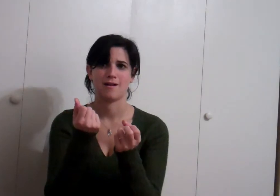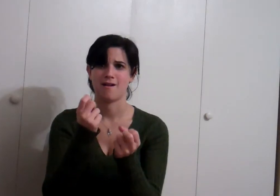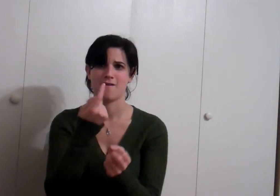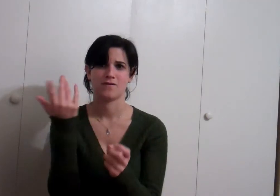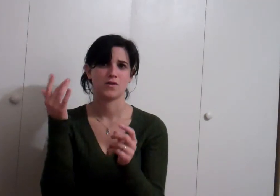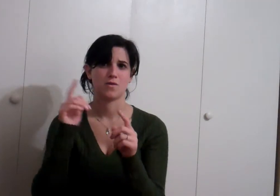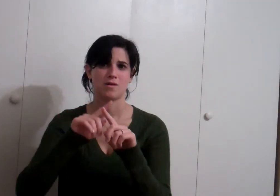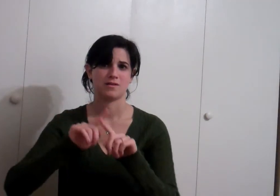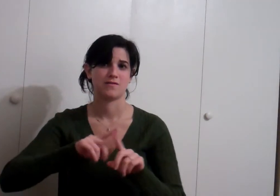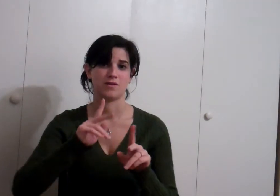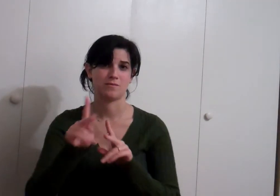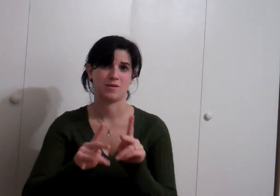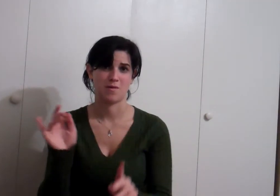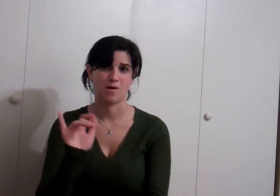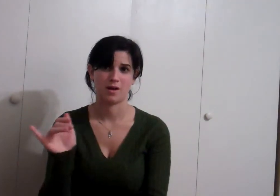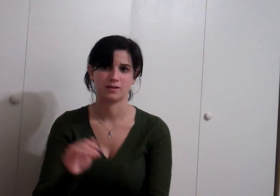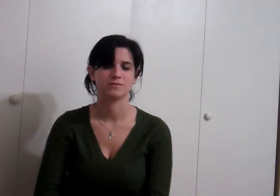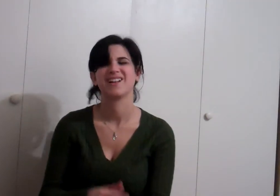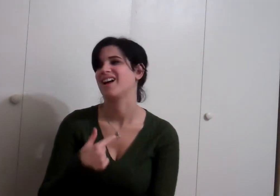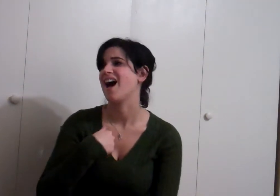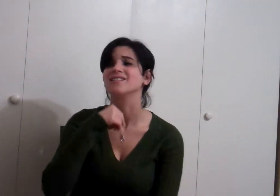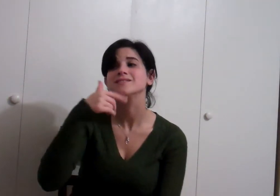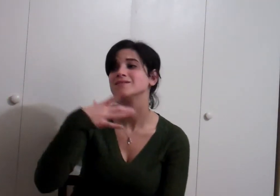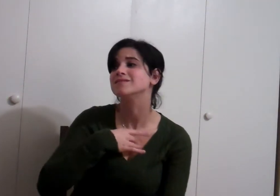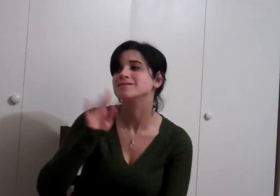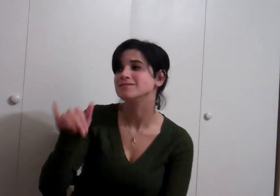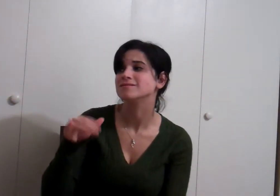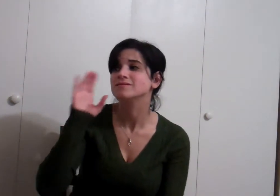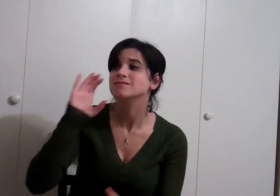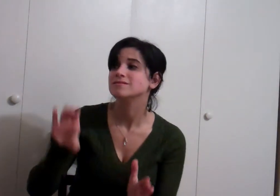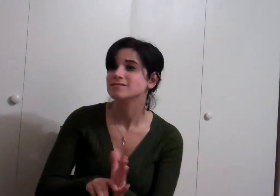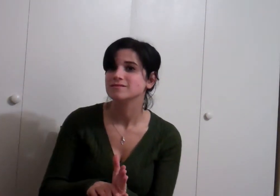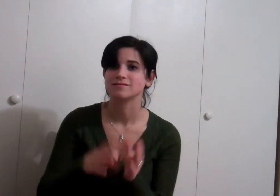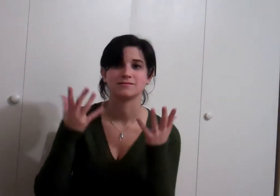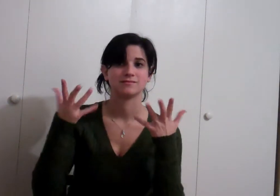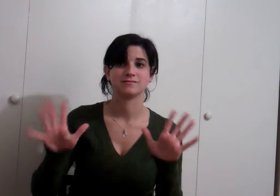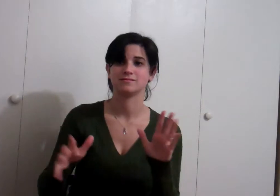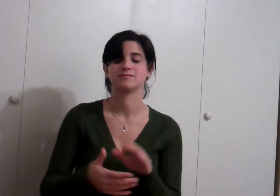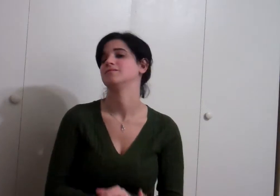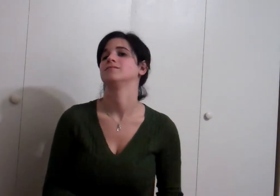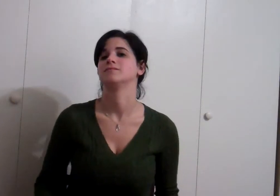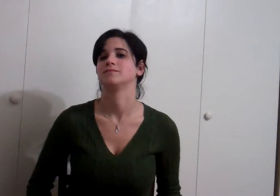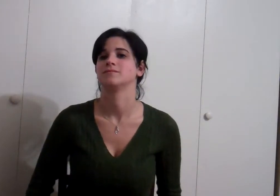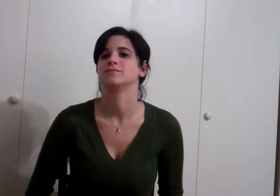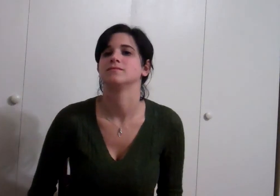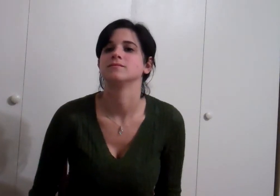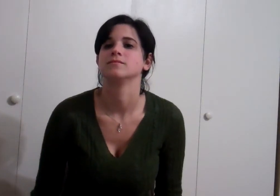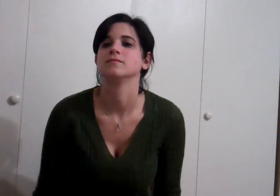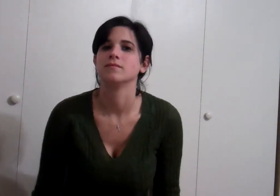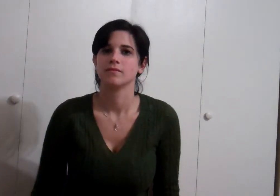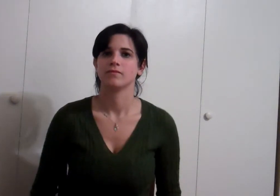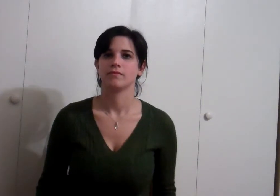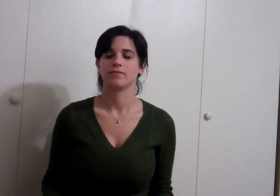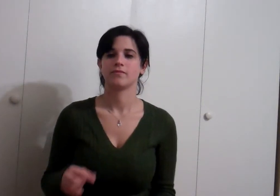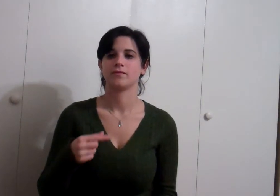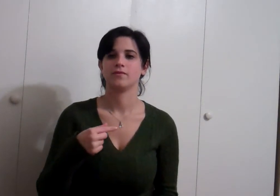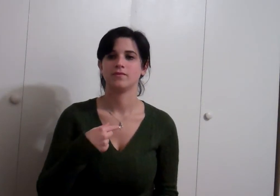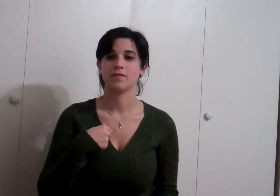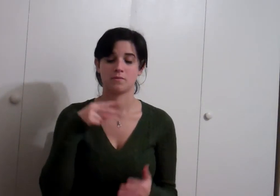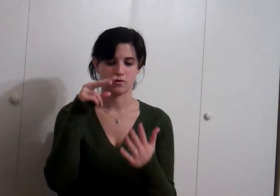that. I don't like that picture at all. Let me read you what the Vatican said. I don't like that. Let me read you what the Vatican spokesman said.